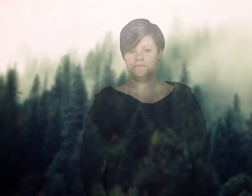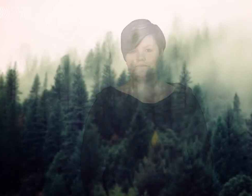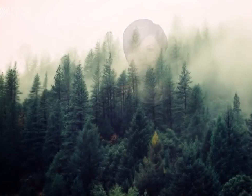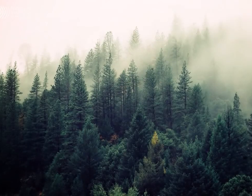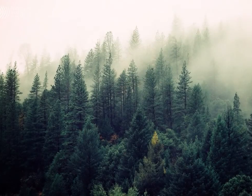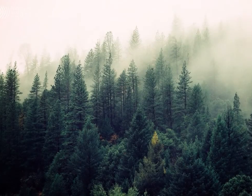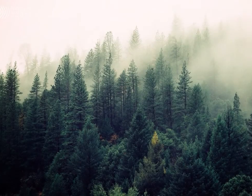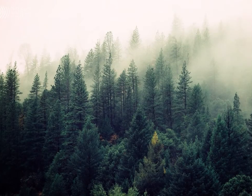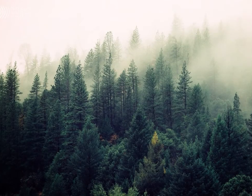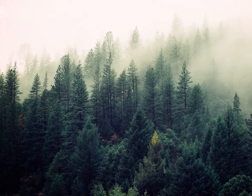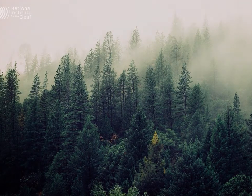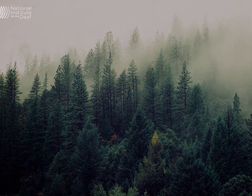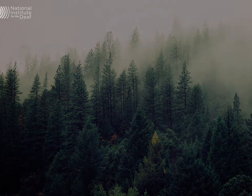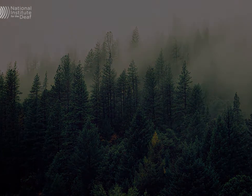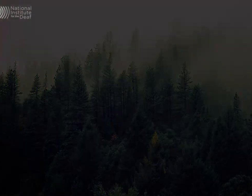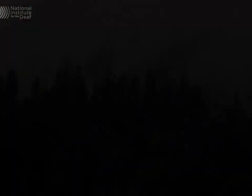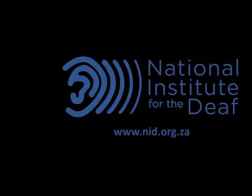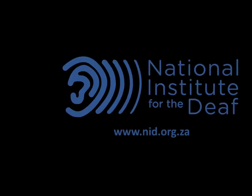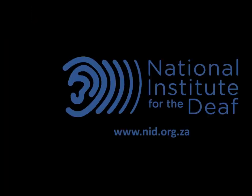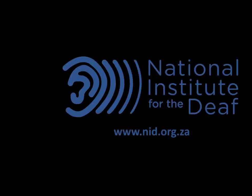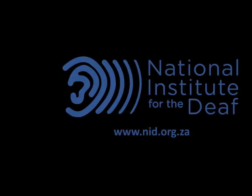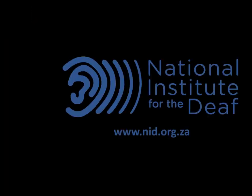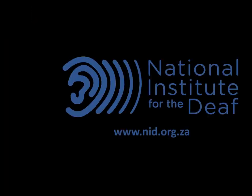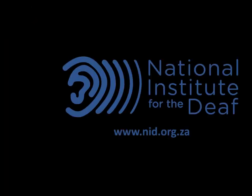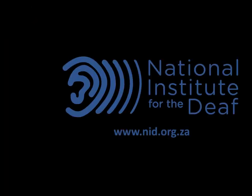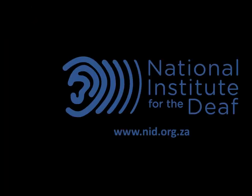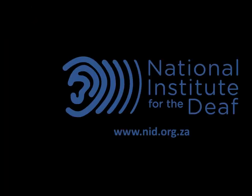who you are You